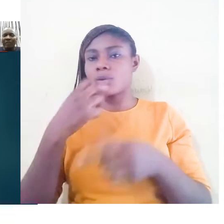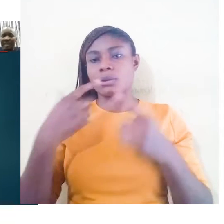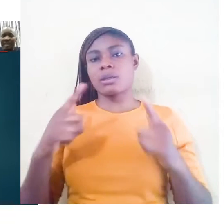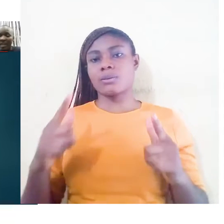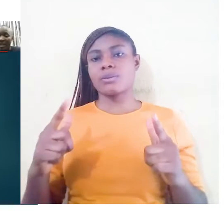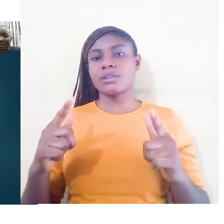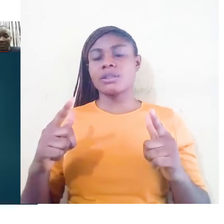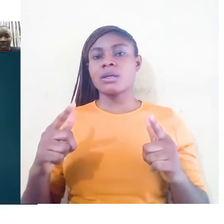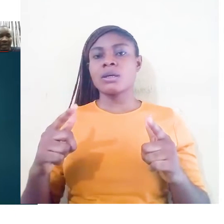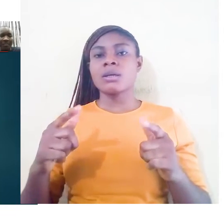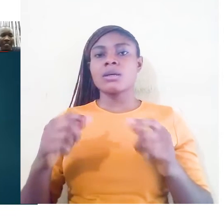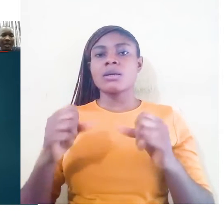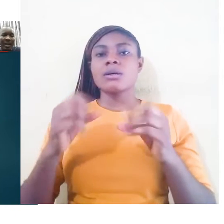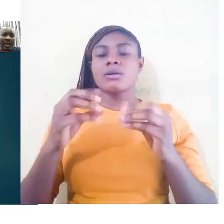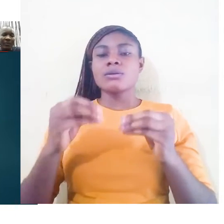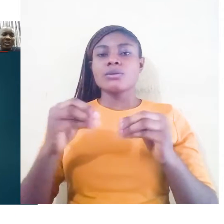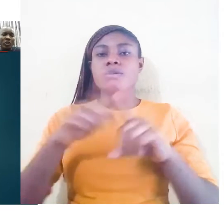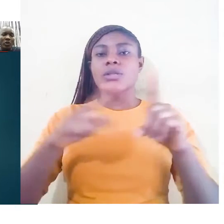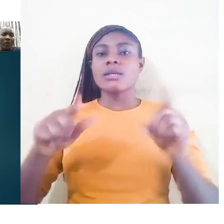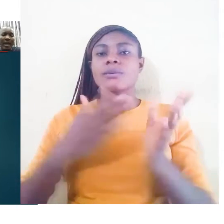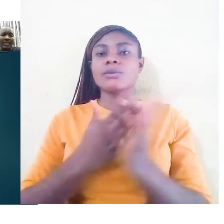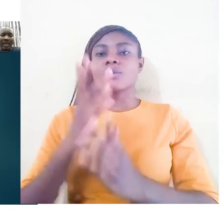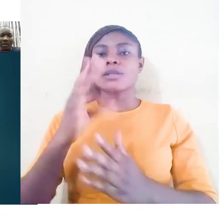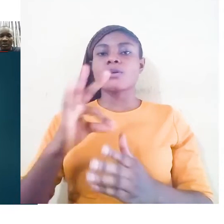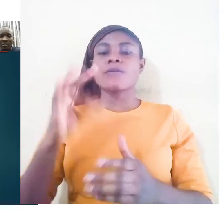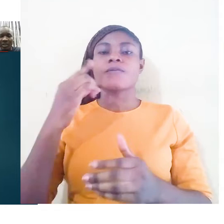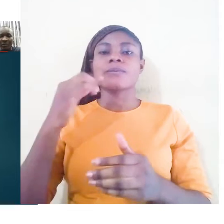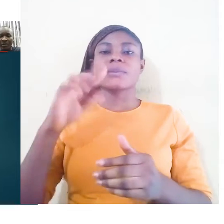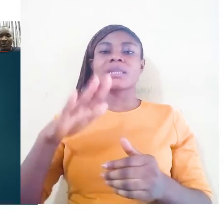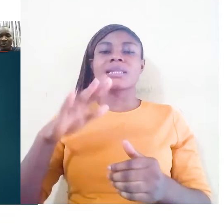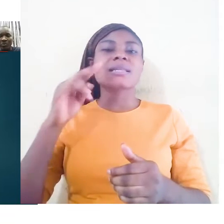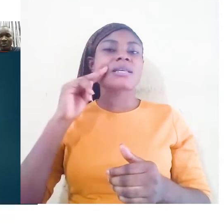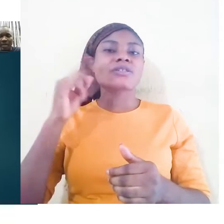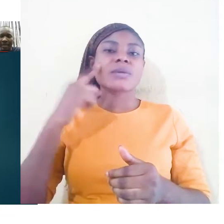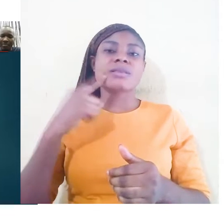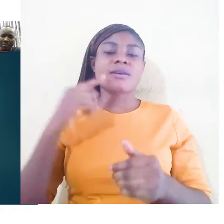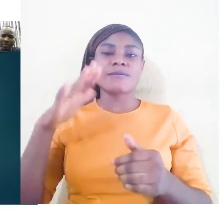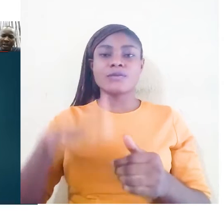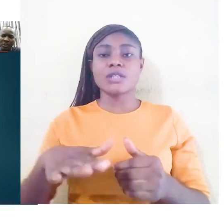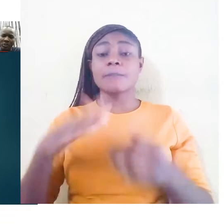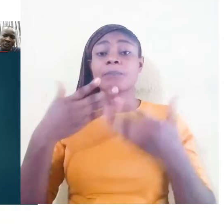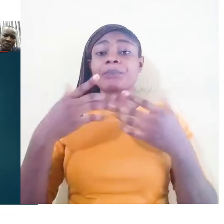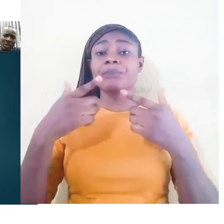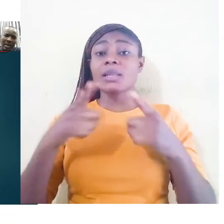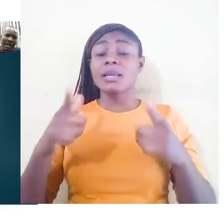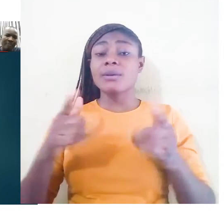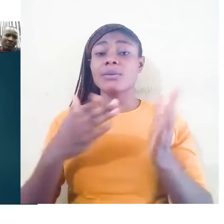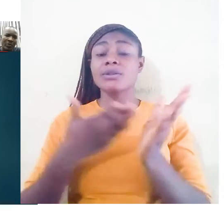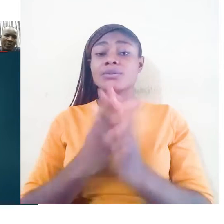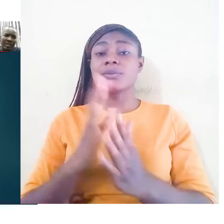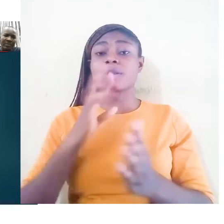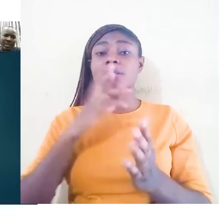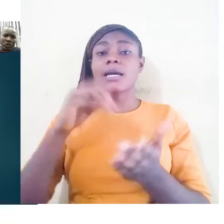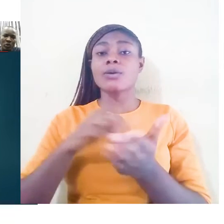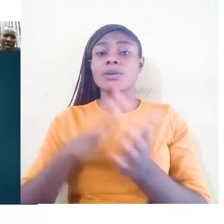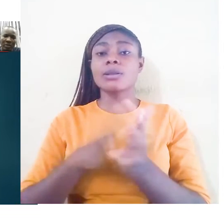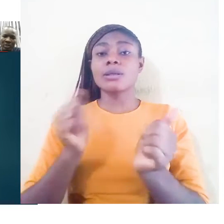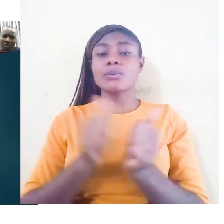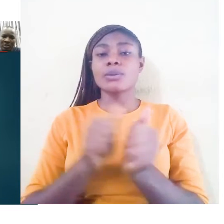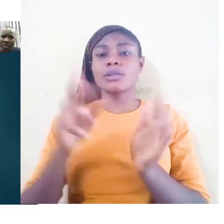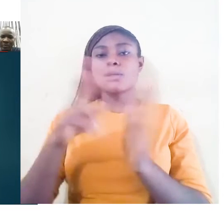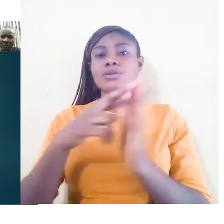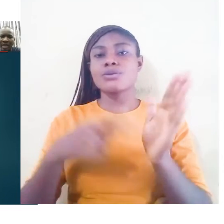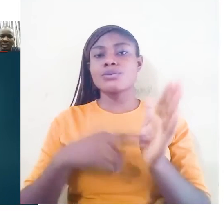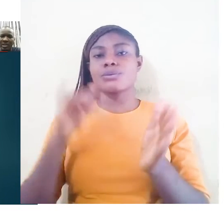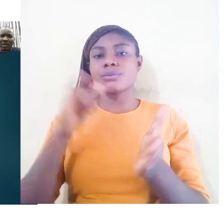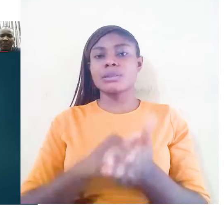rights of the Nigerian deaf child. Language rights are concerned with the rules that public institutions adapt with respect to language